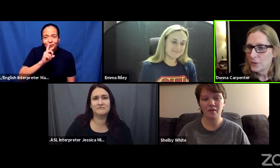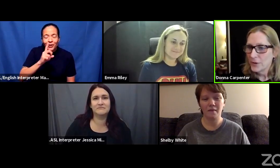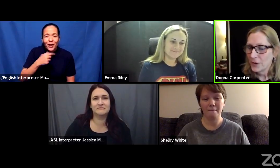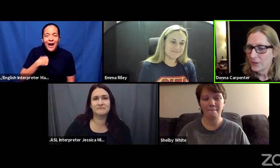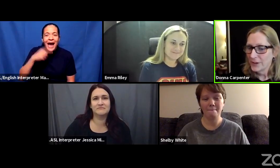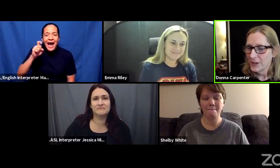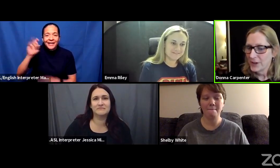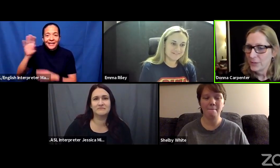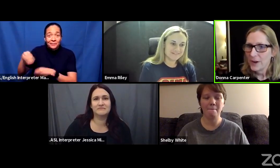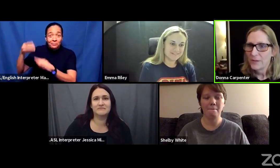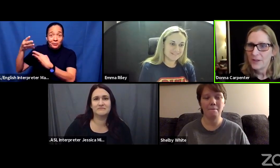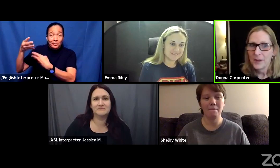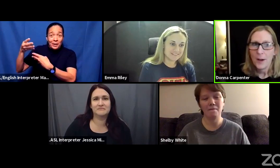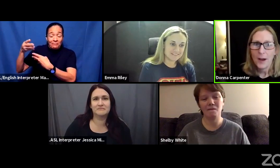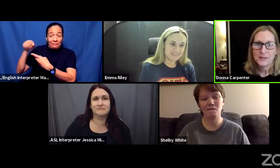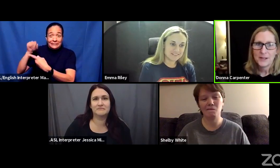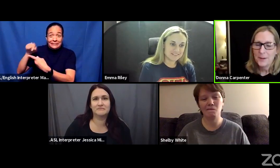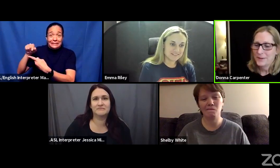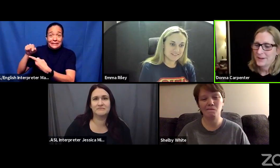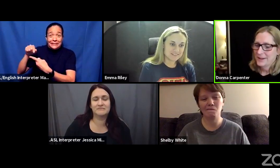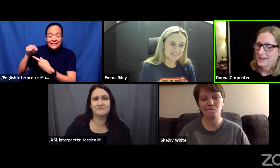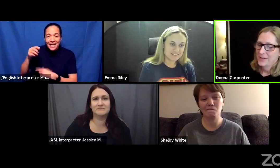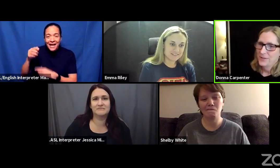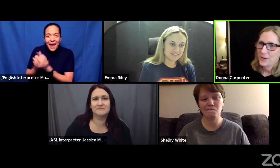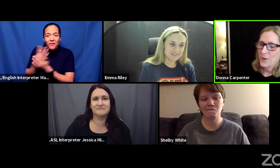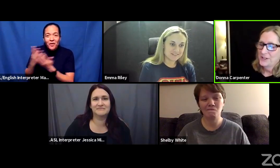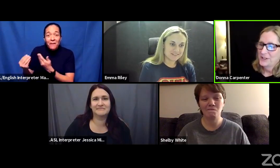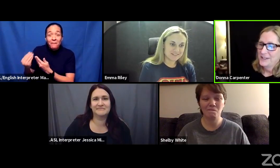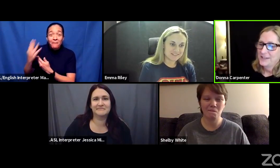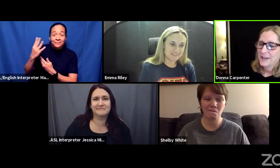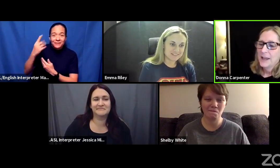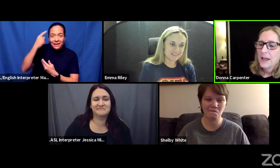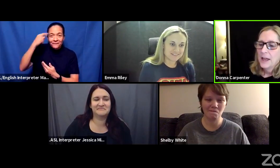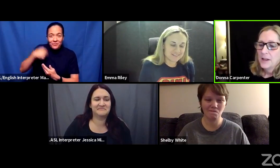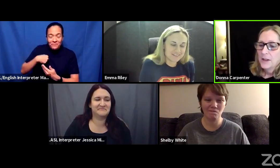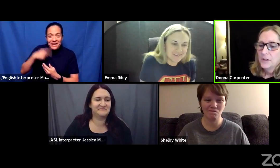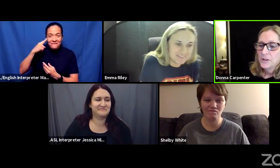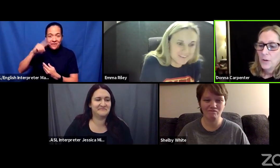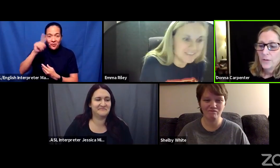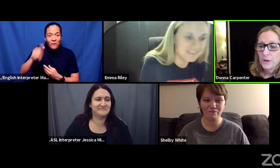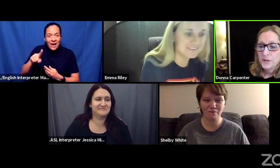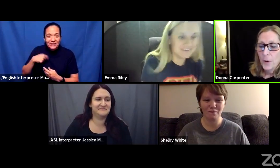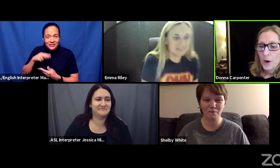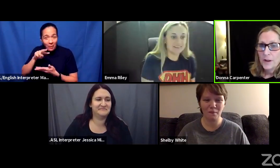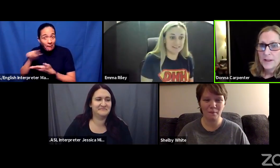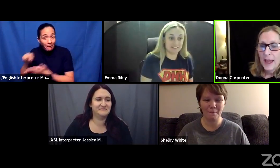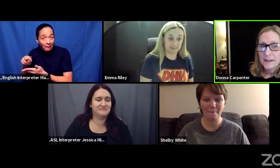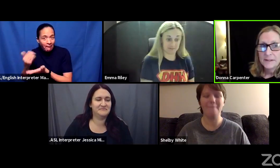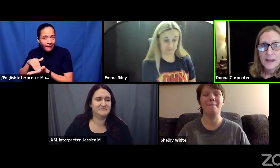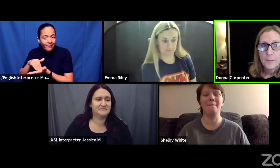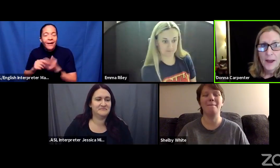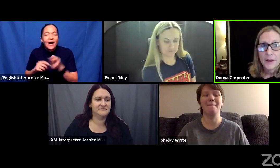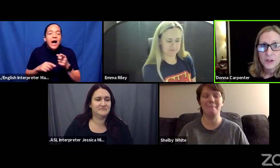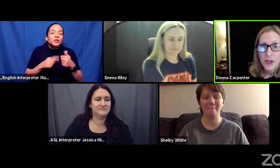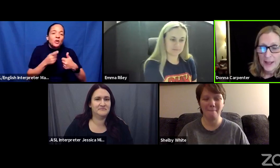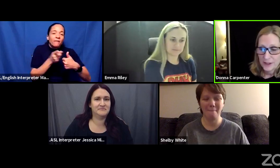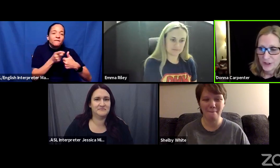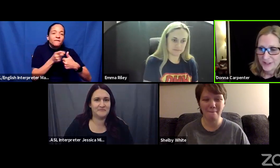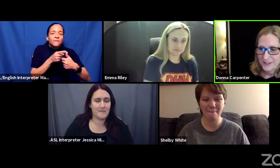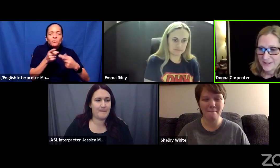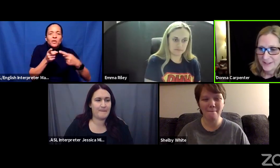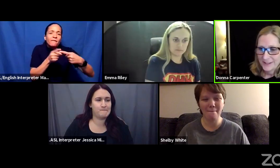little phone over here where everything pops up for questions. So the first part is asking about